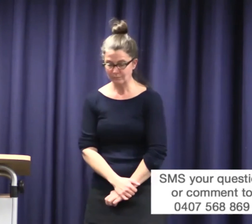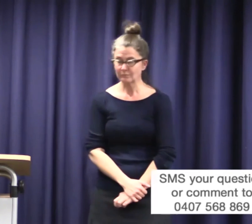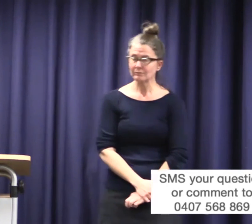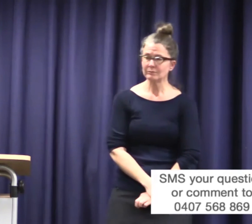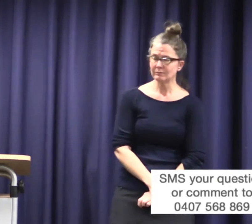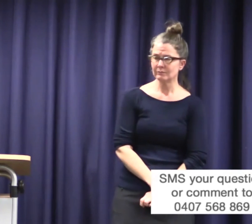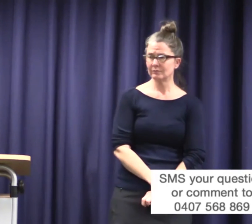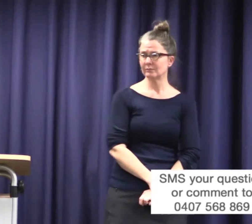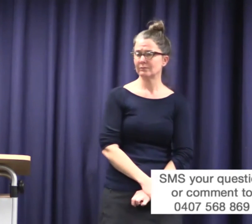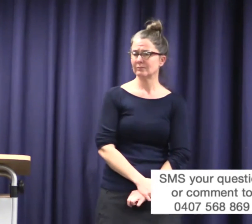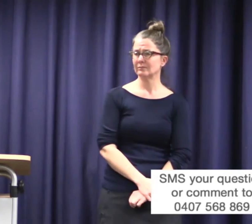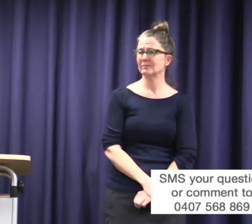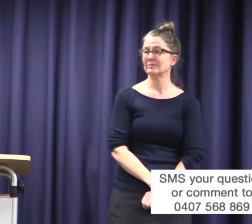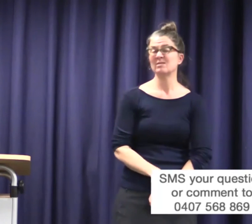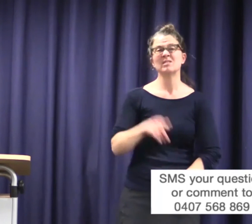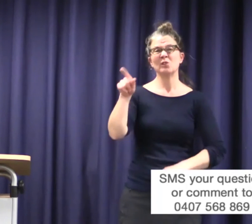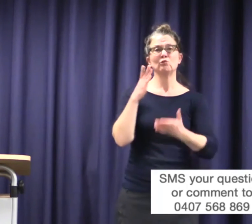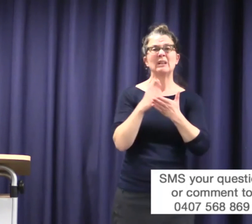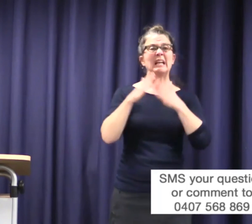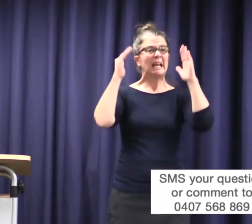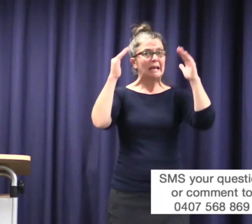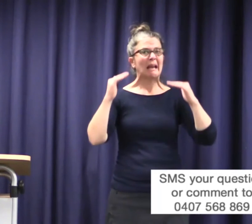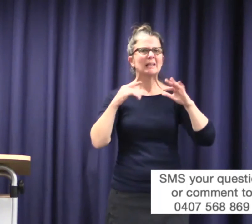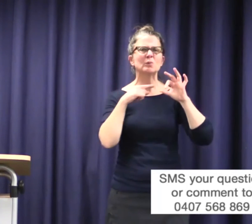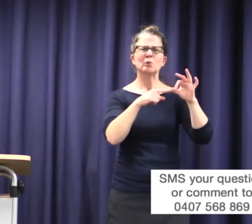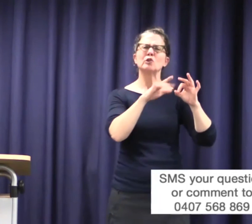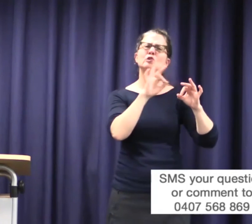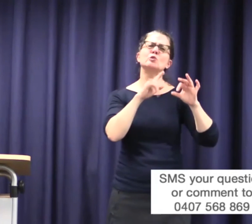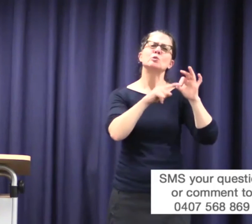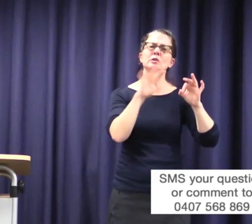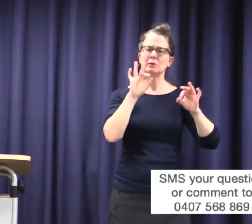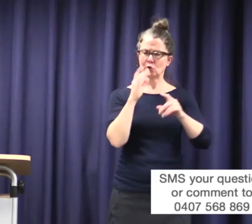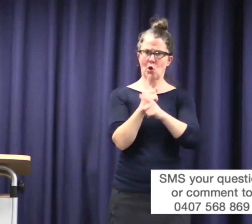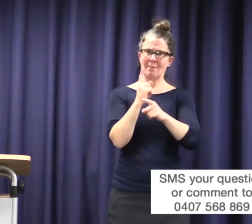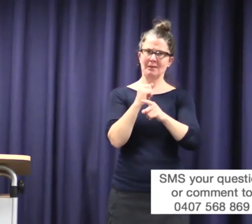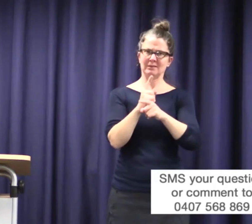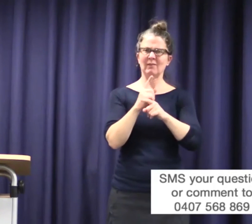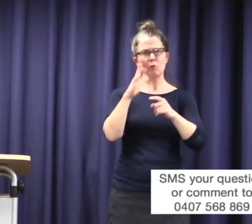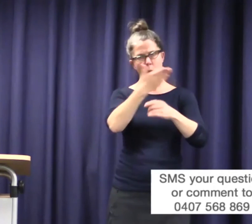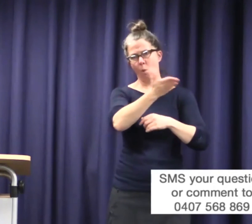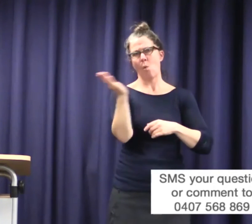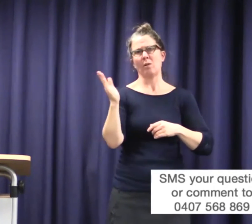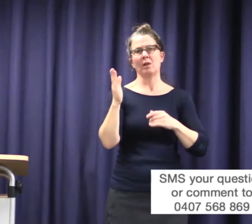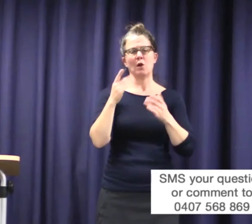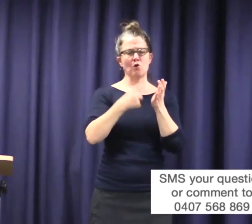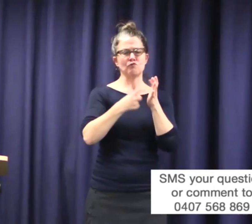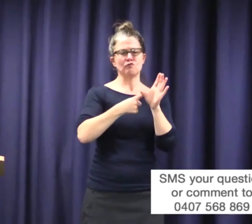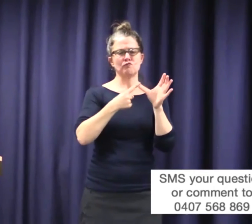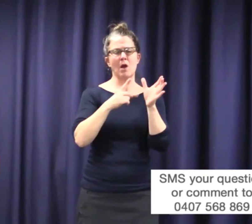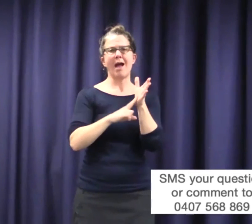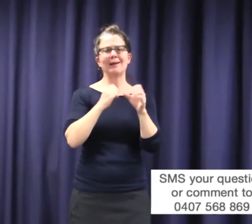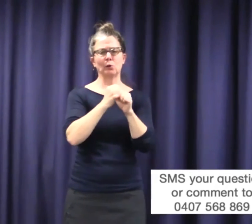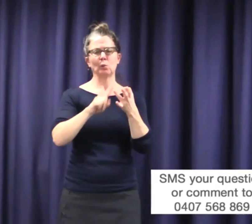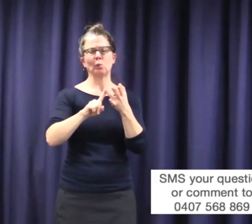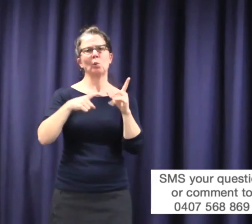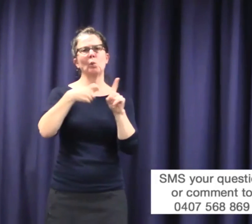This is a comment, I think, for everybody, not just for NABS or Wesley Mission. It's a question from Ryan Gook, CEO of